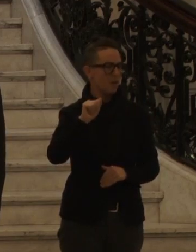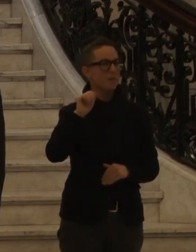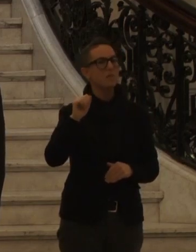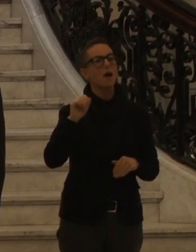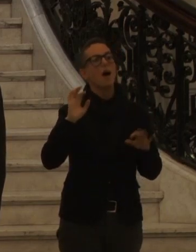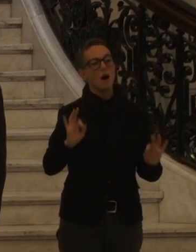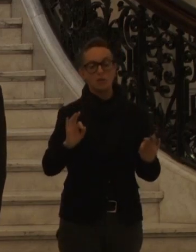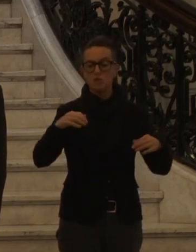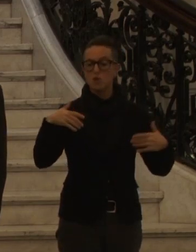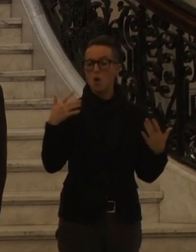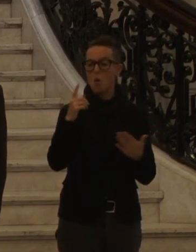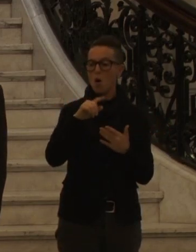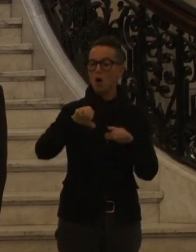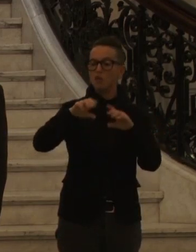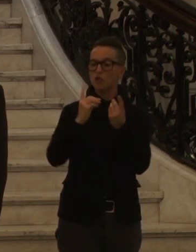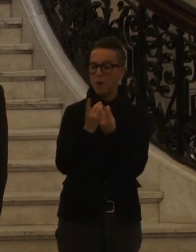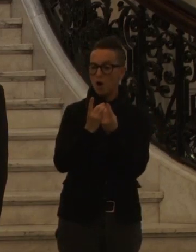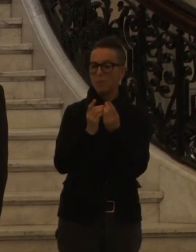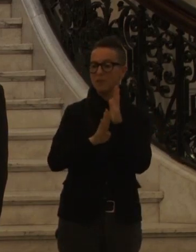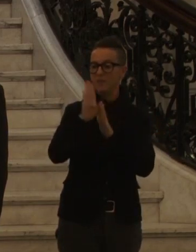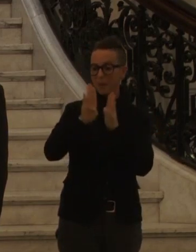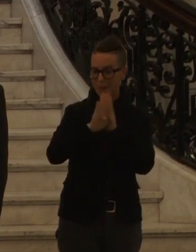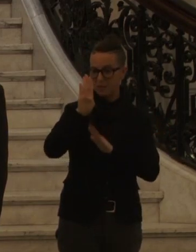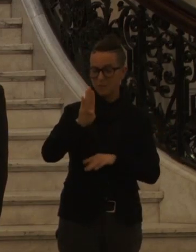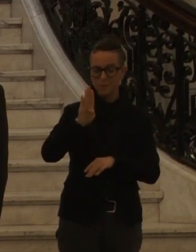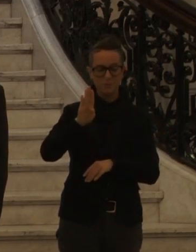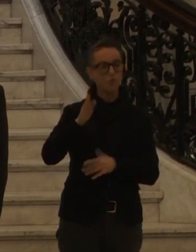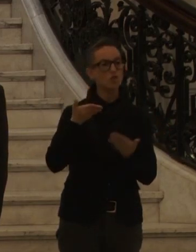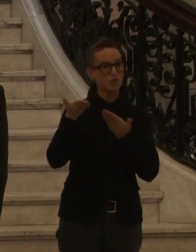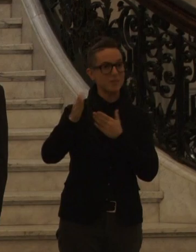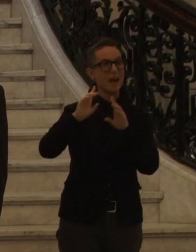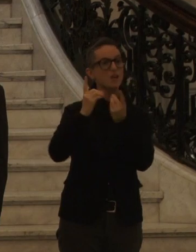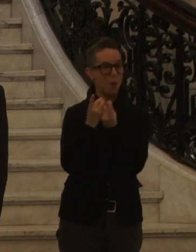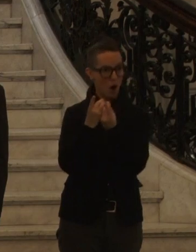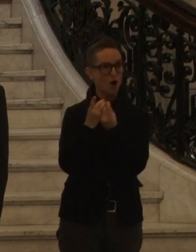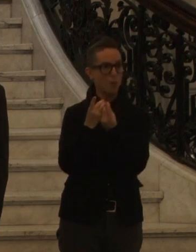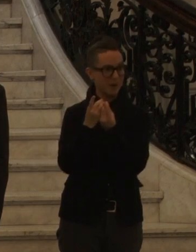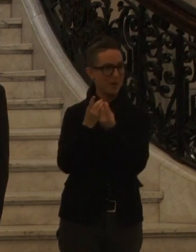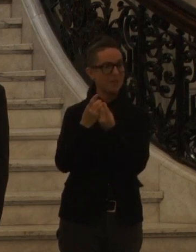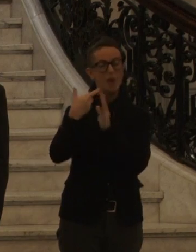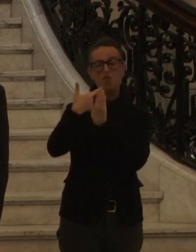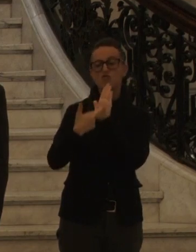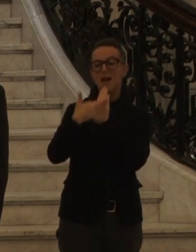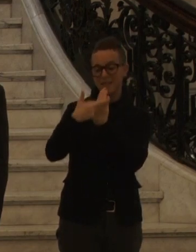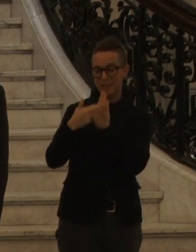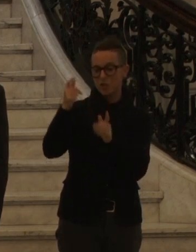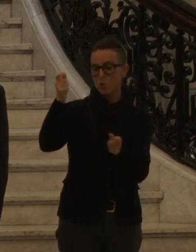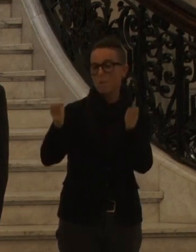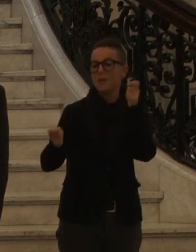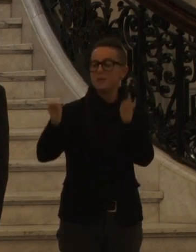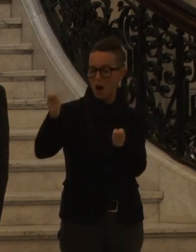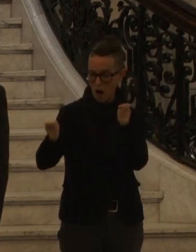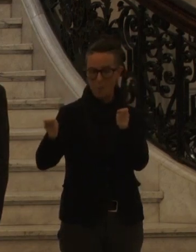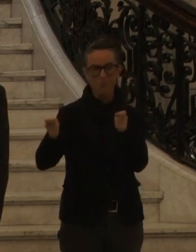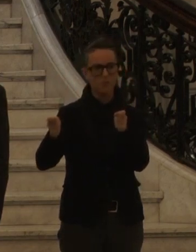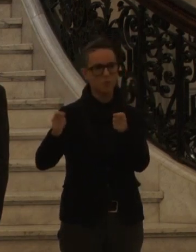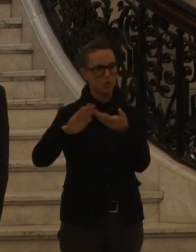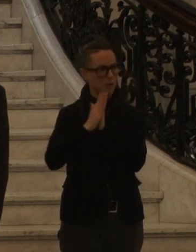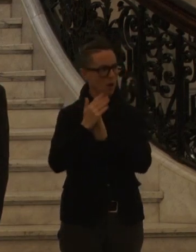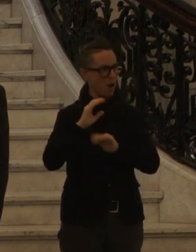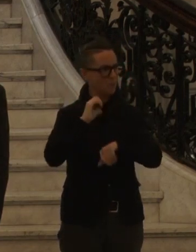allow existing Department of Developmental Services regulations to be adopted as